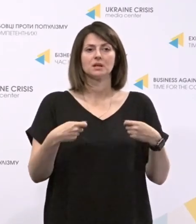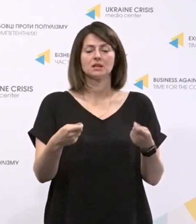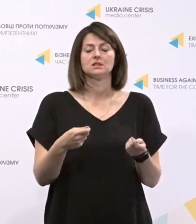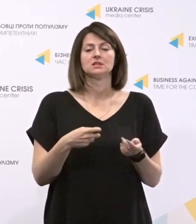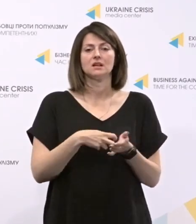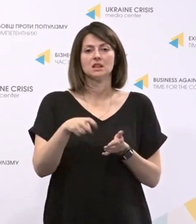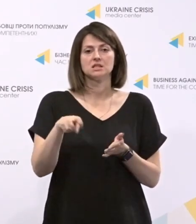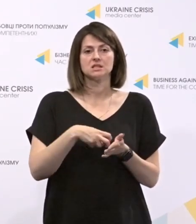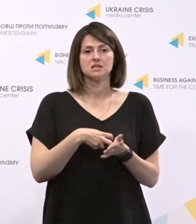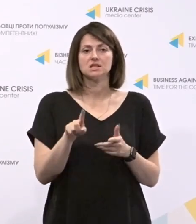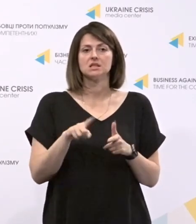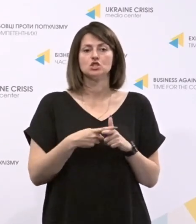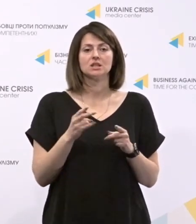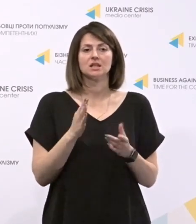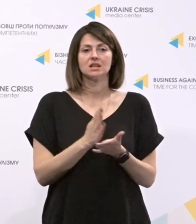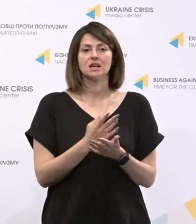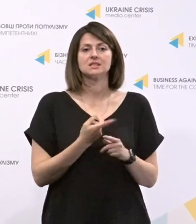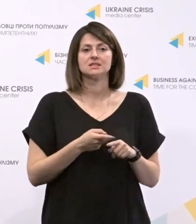How